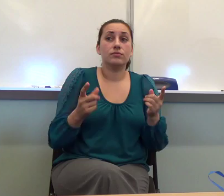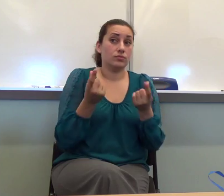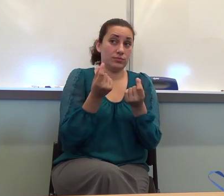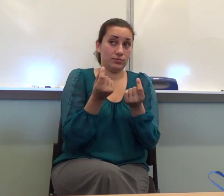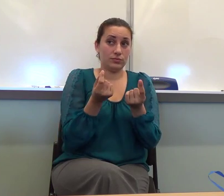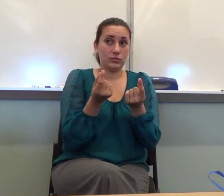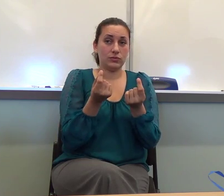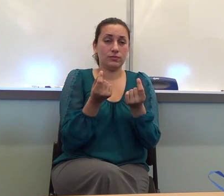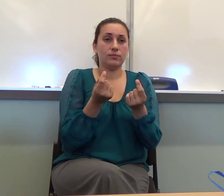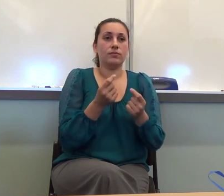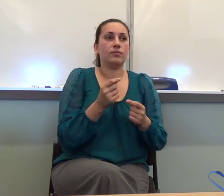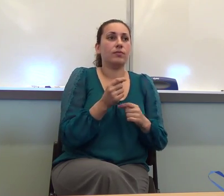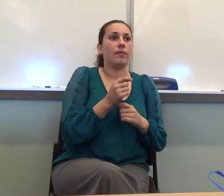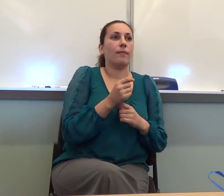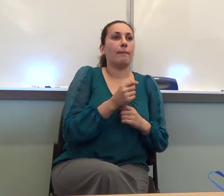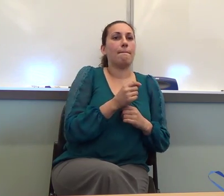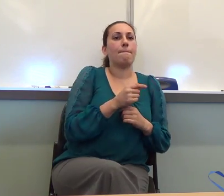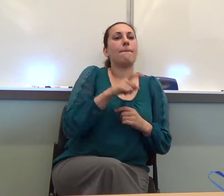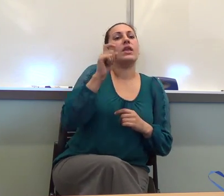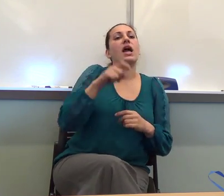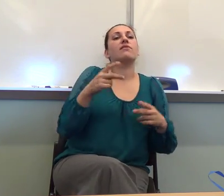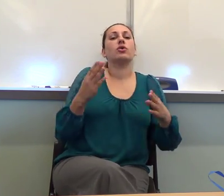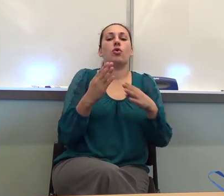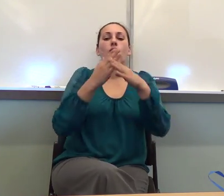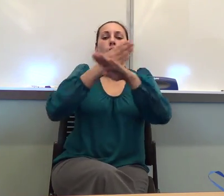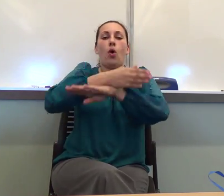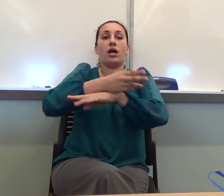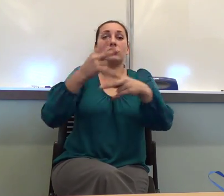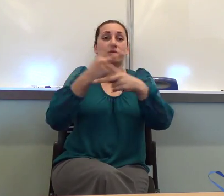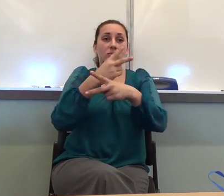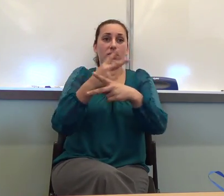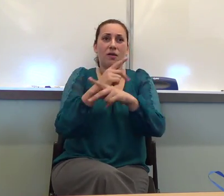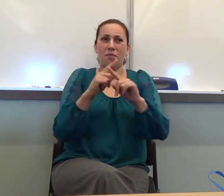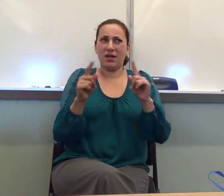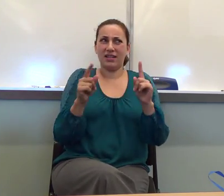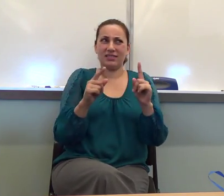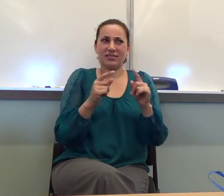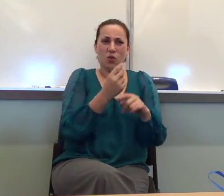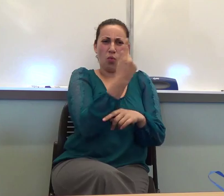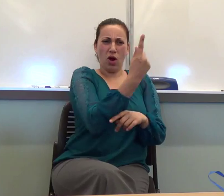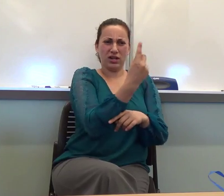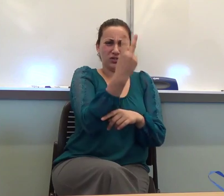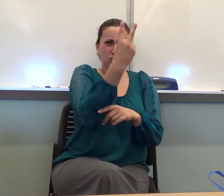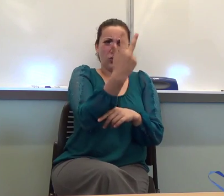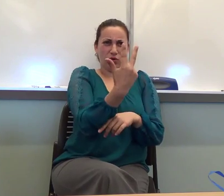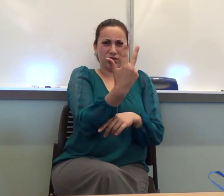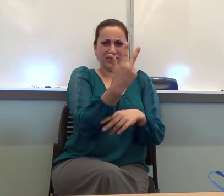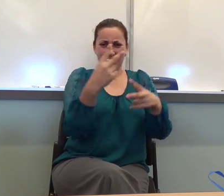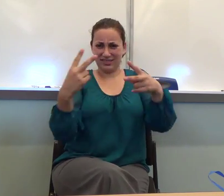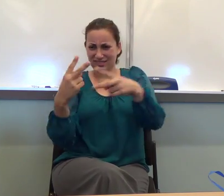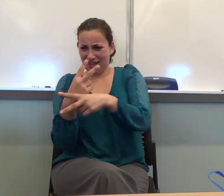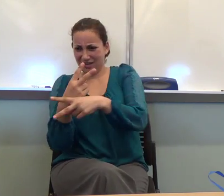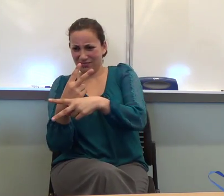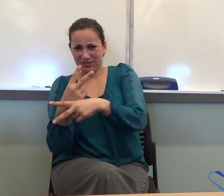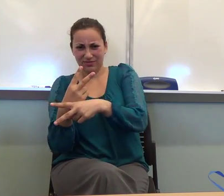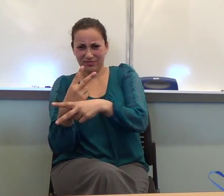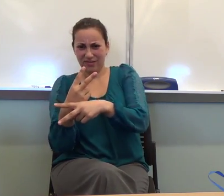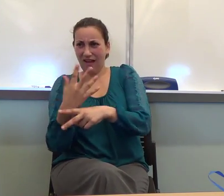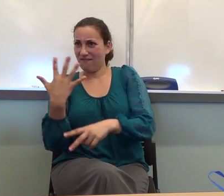to go back to the cross multiply thing. Question is 1 2/3 times 5